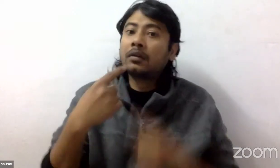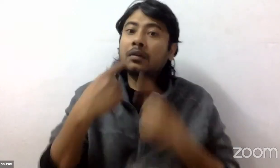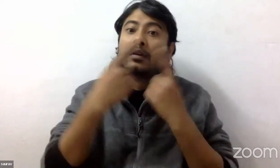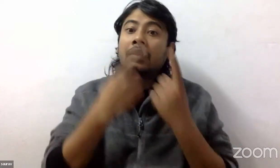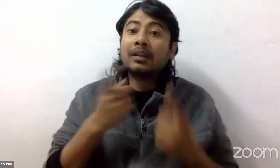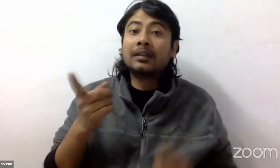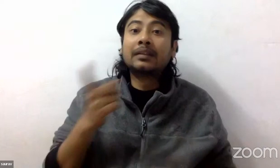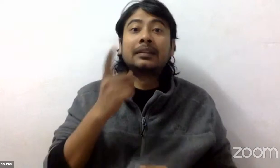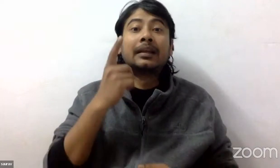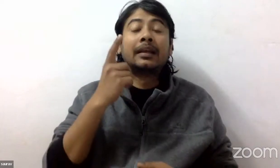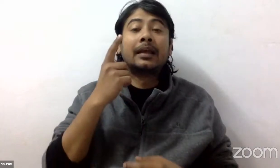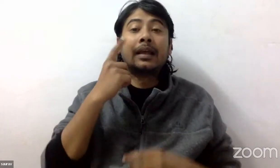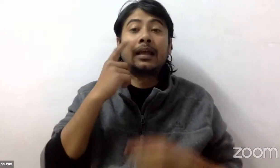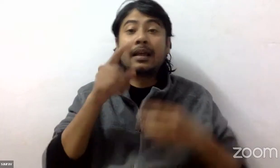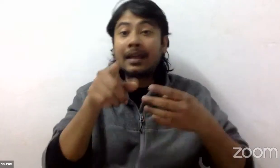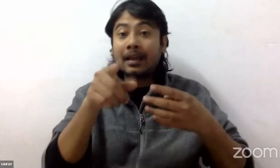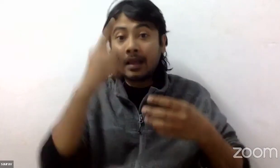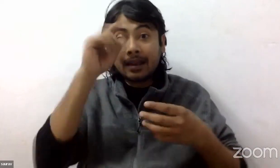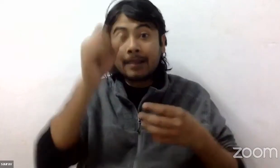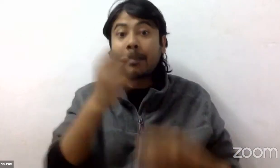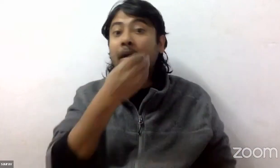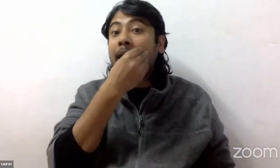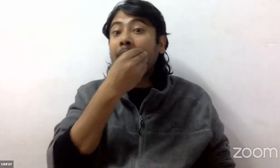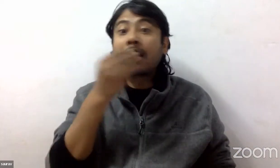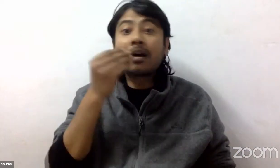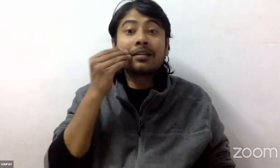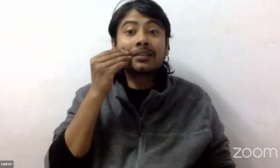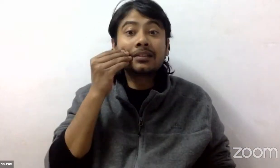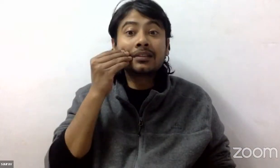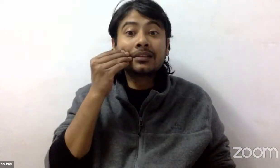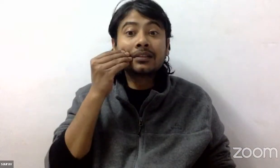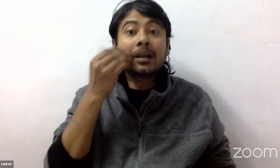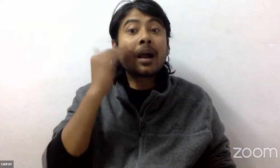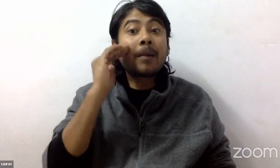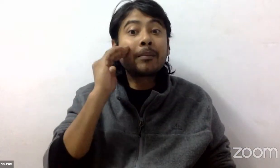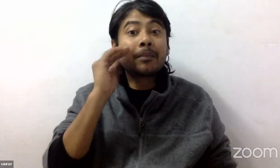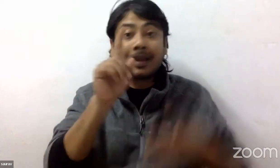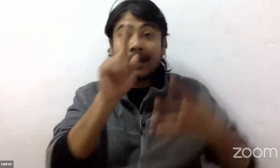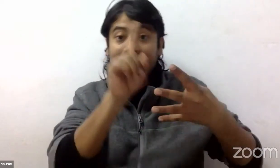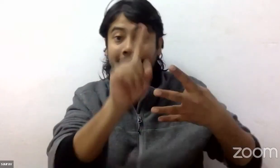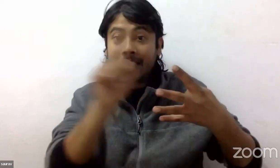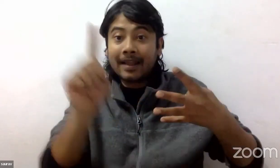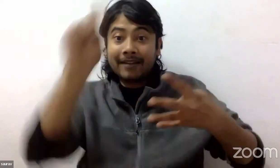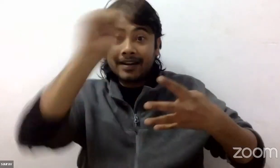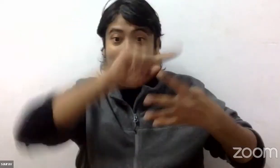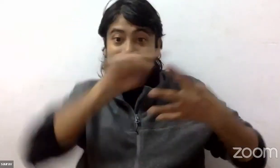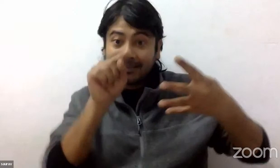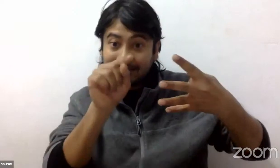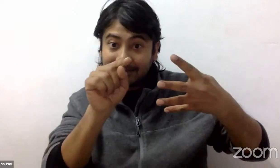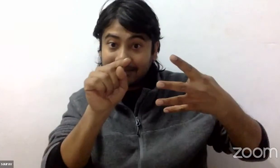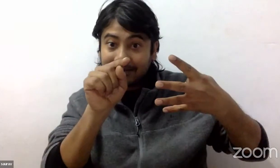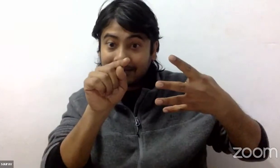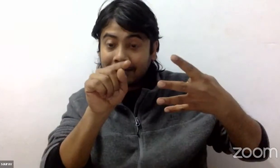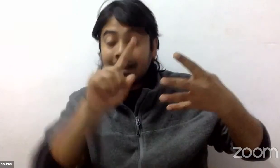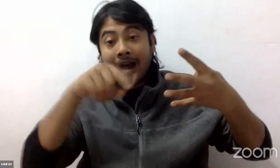grains, in wheat or rice. You hide yourself